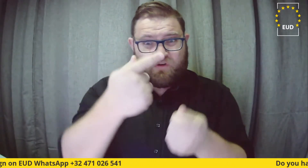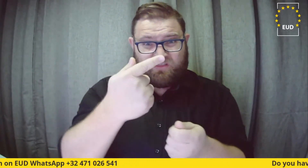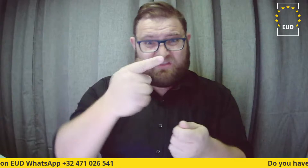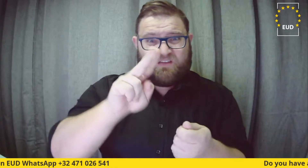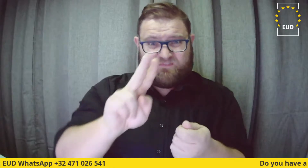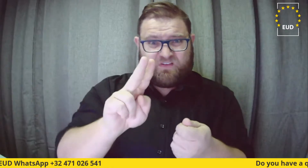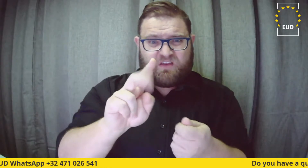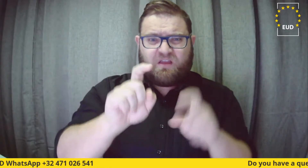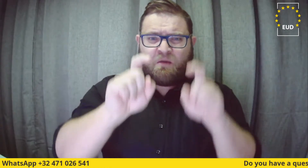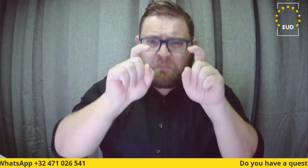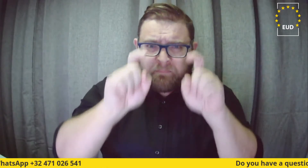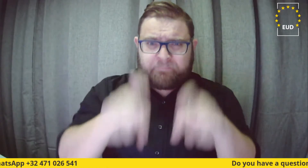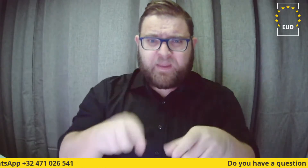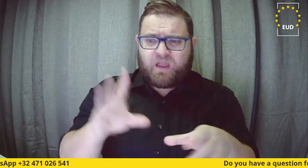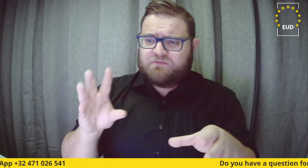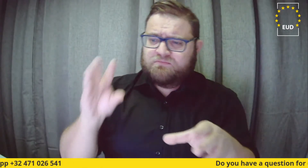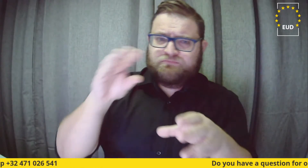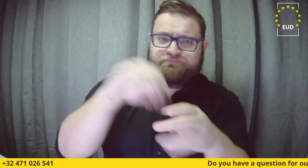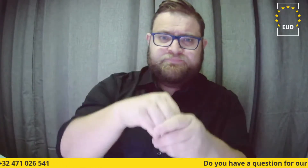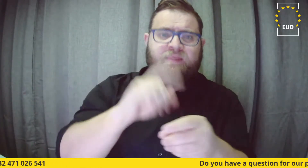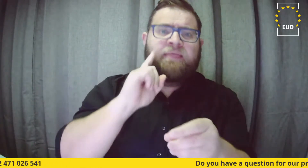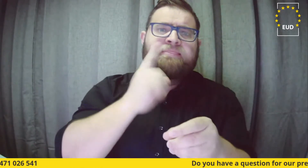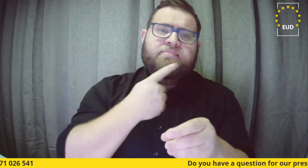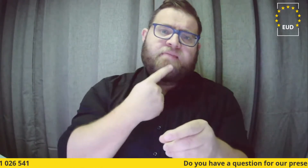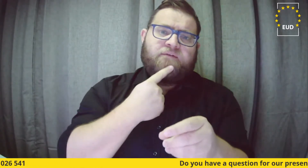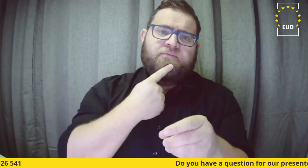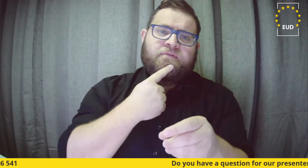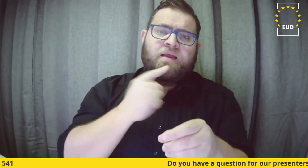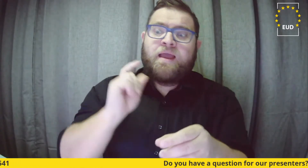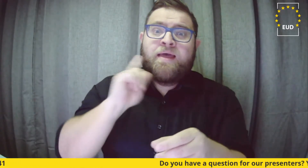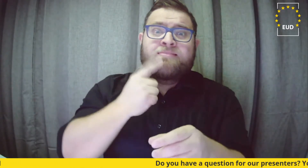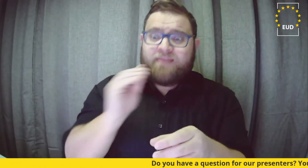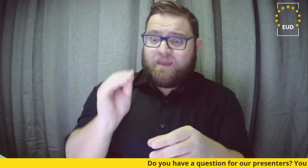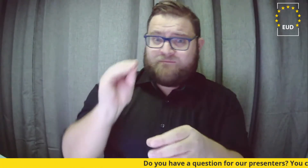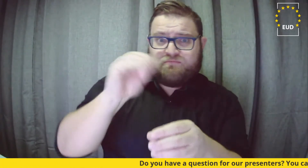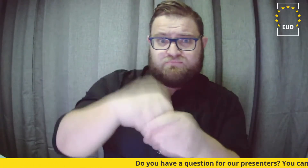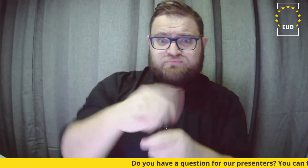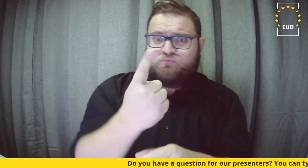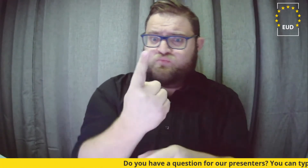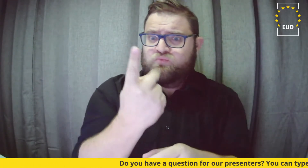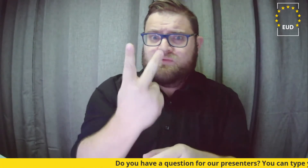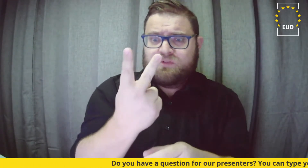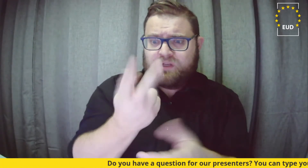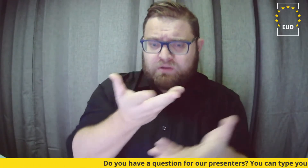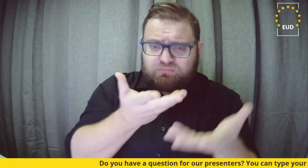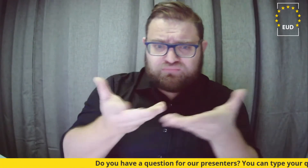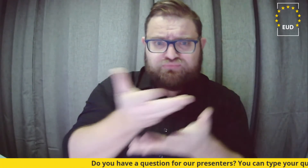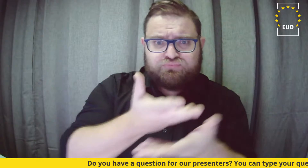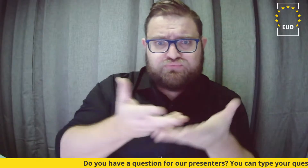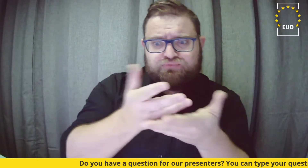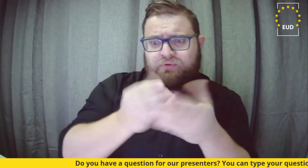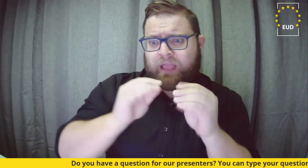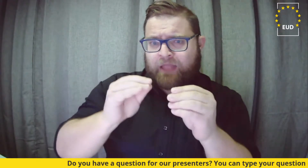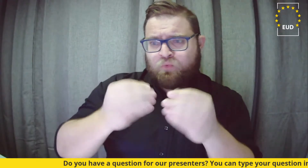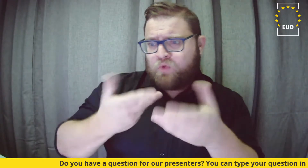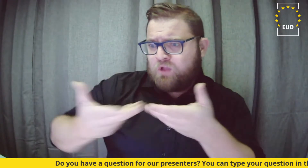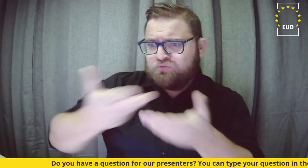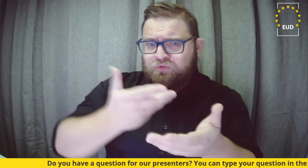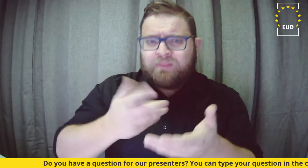when I look around Europe, I see that there are some problems, especially if there's no